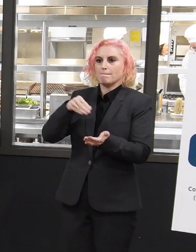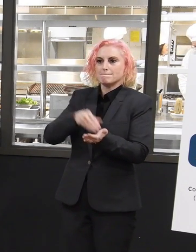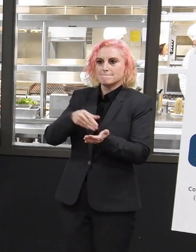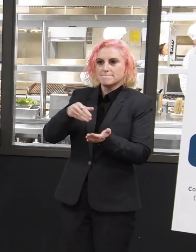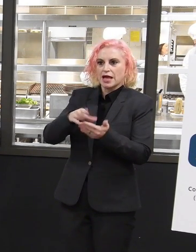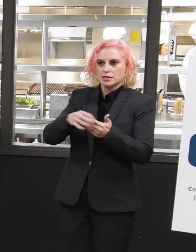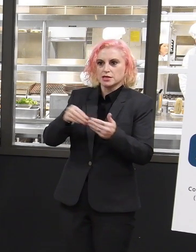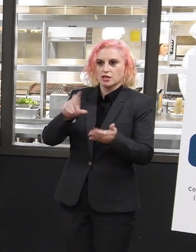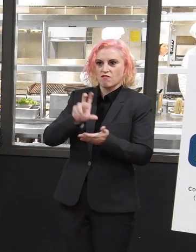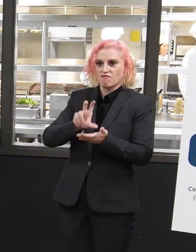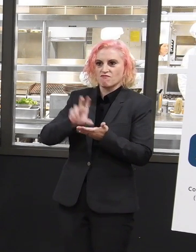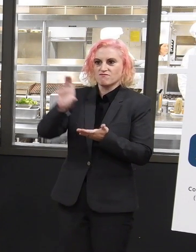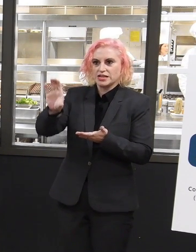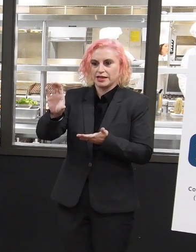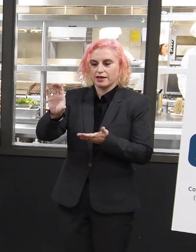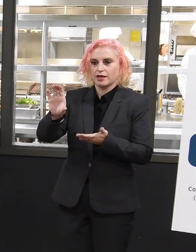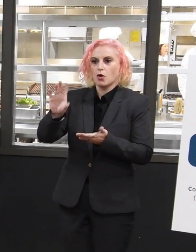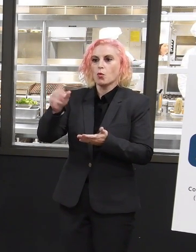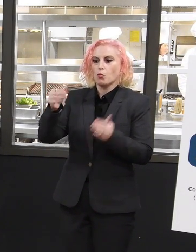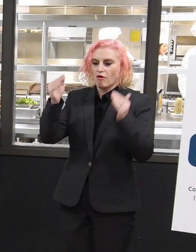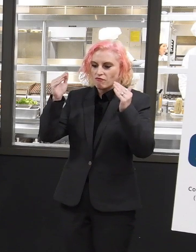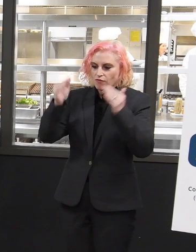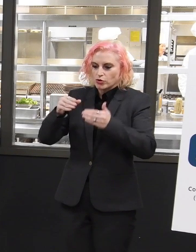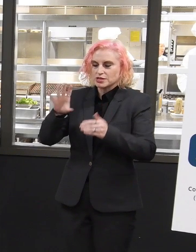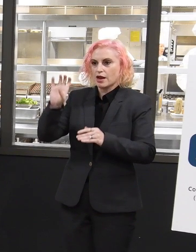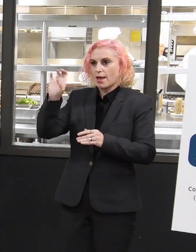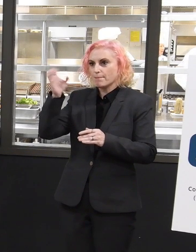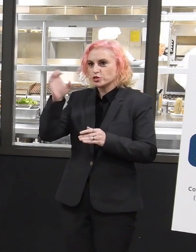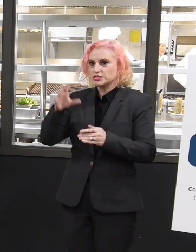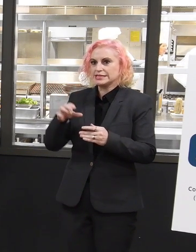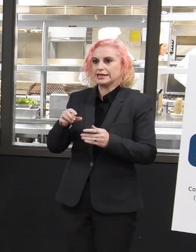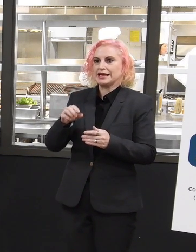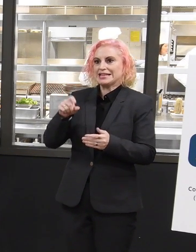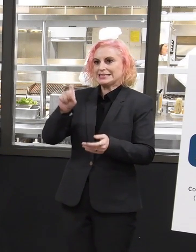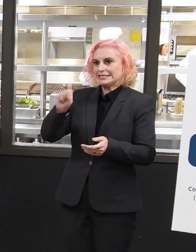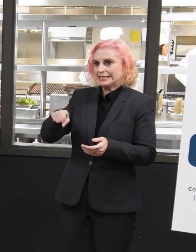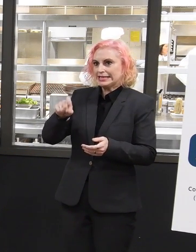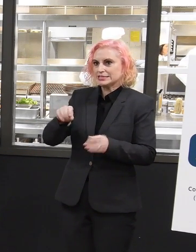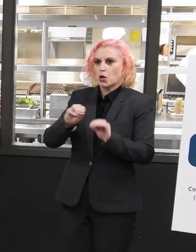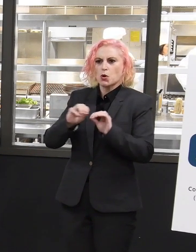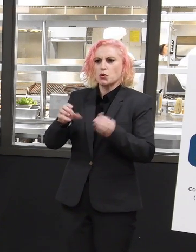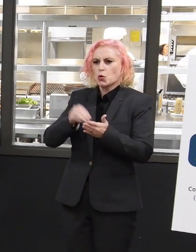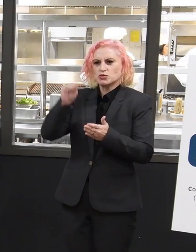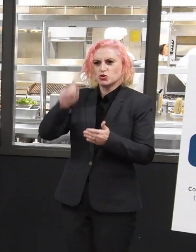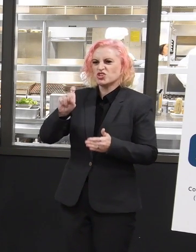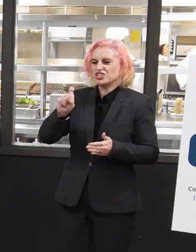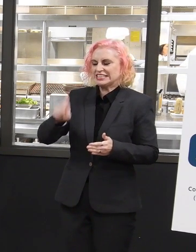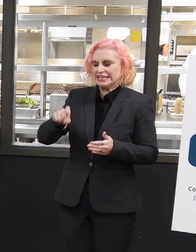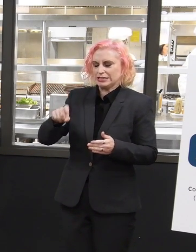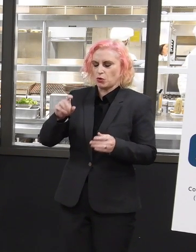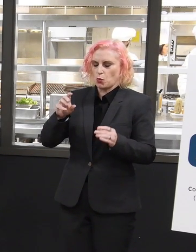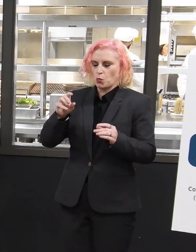needs. No student should have to worry about getting that grade and getting